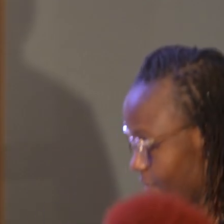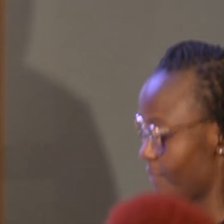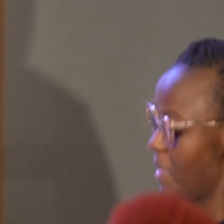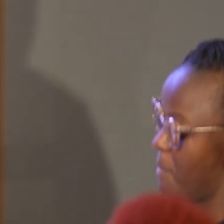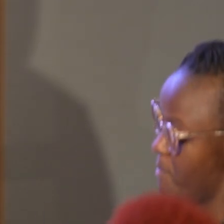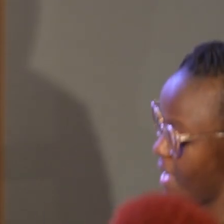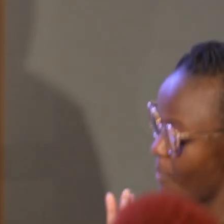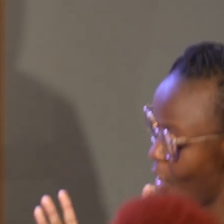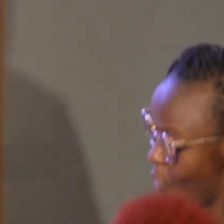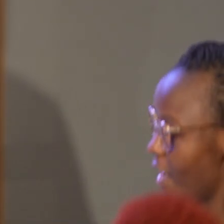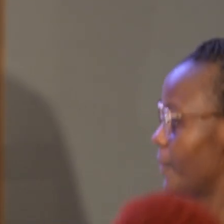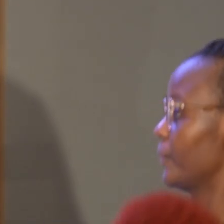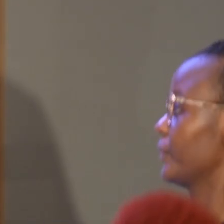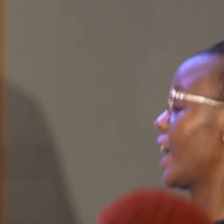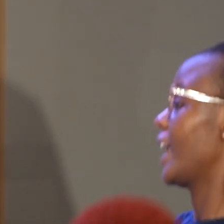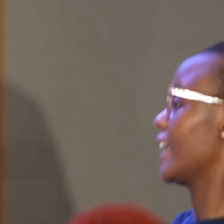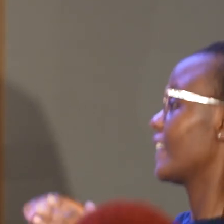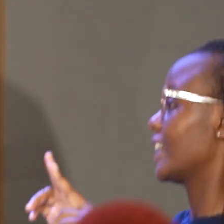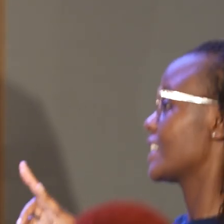at the International Commission of Jurists